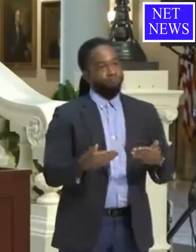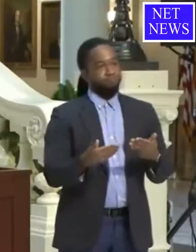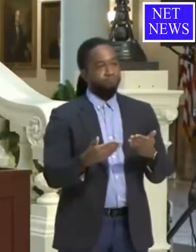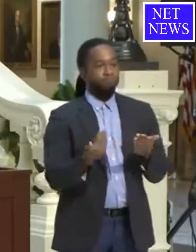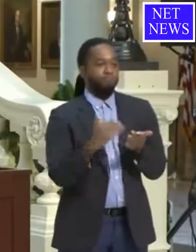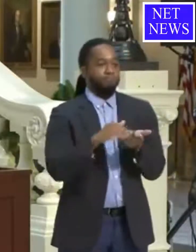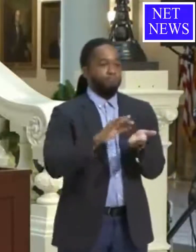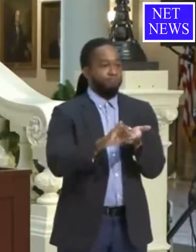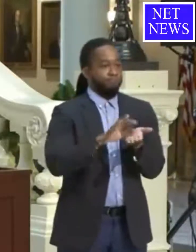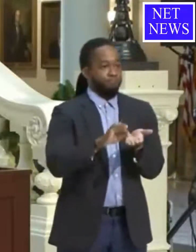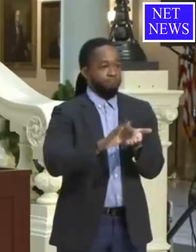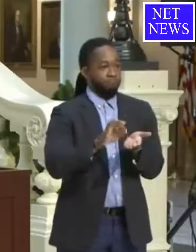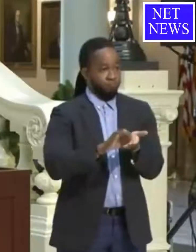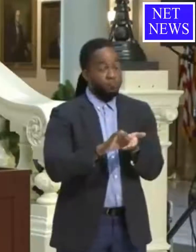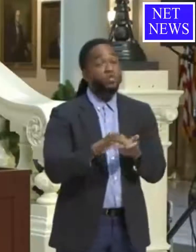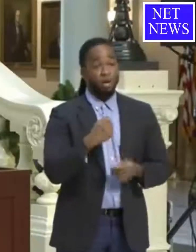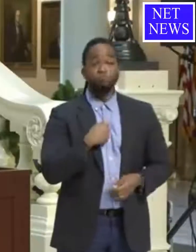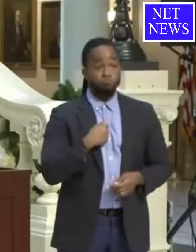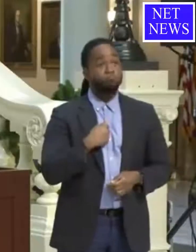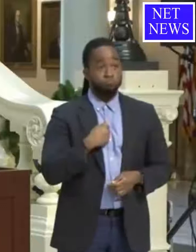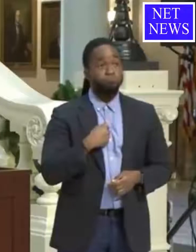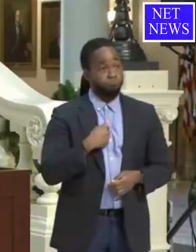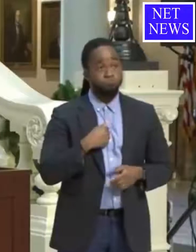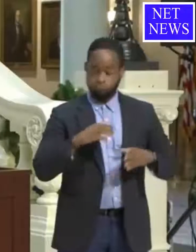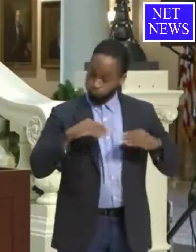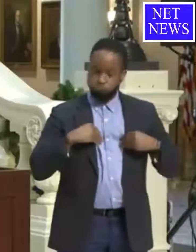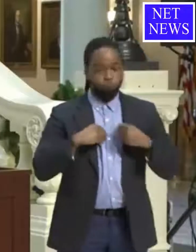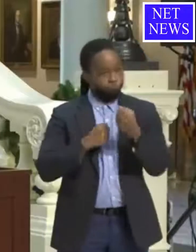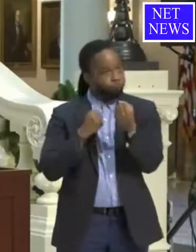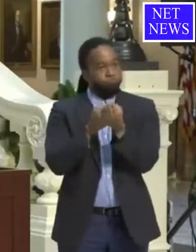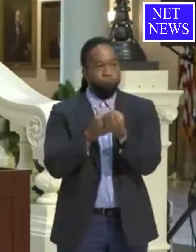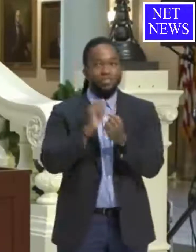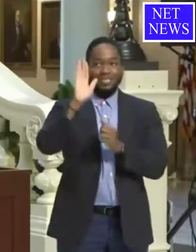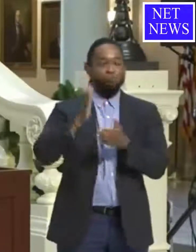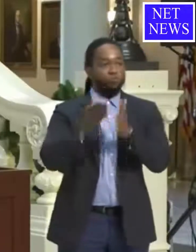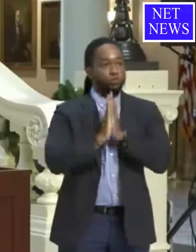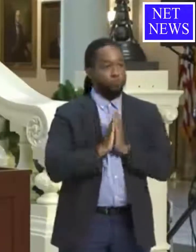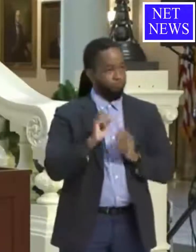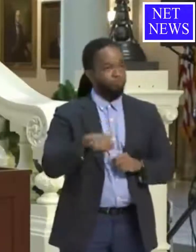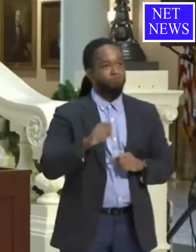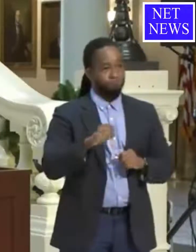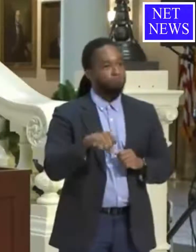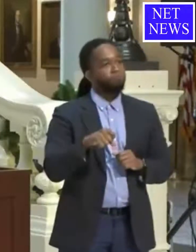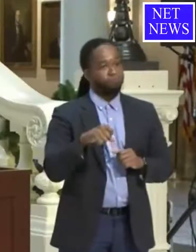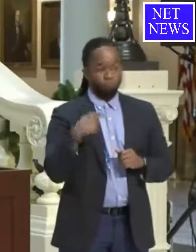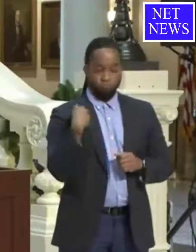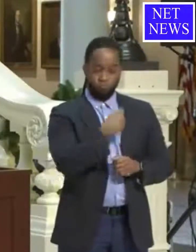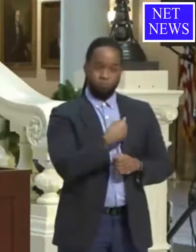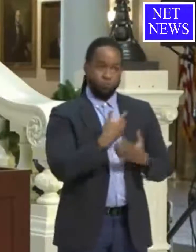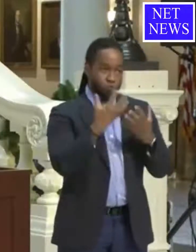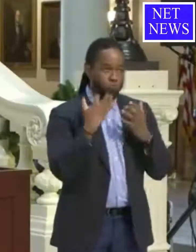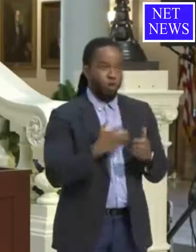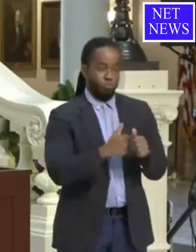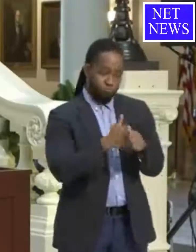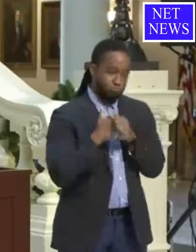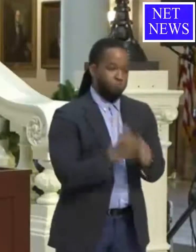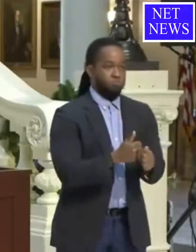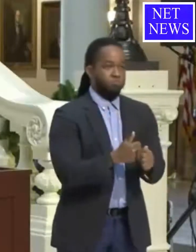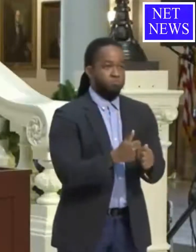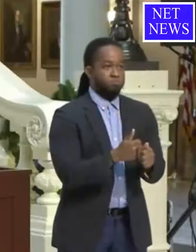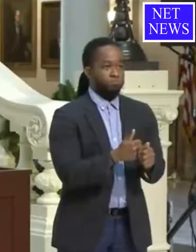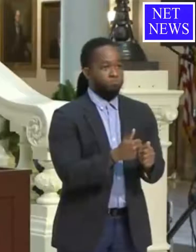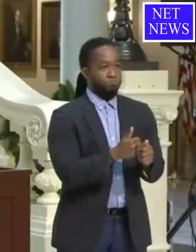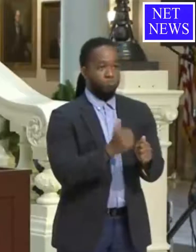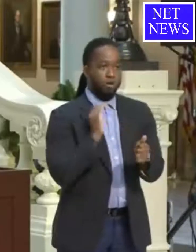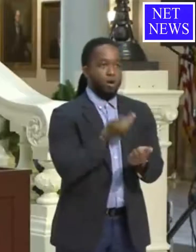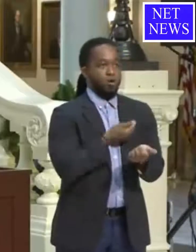support his decision to ensure that every legal vote is counted. I have followed the law, and I will continue to do so.